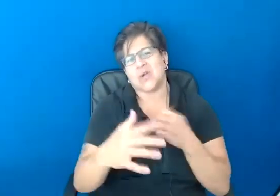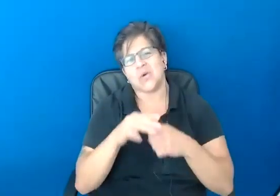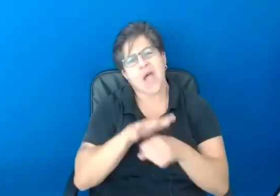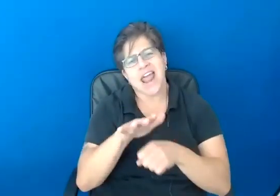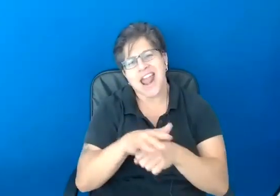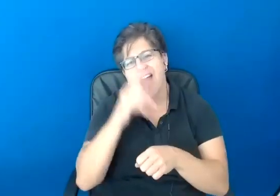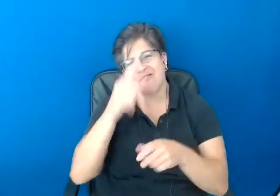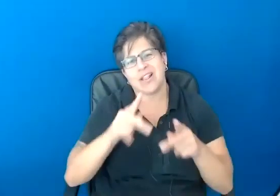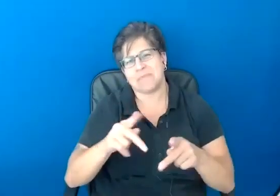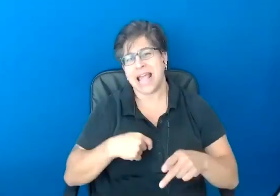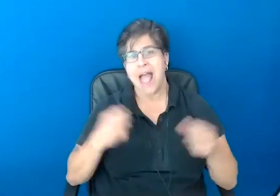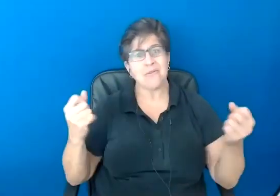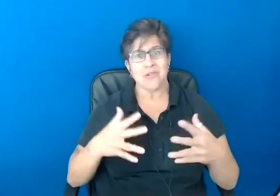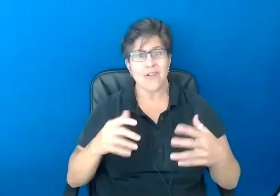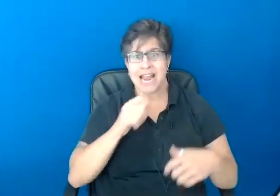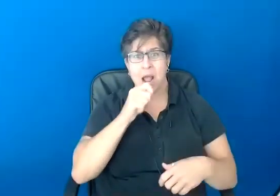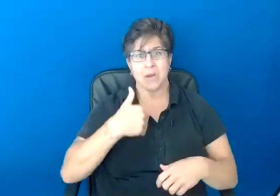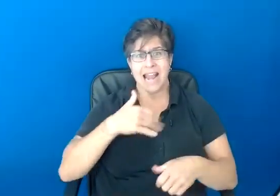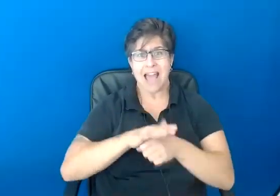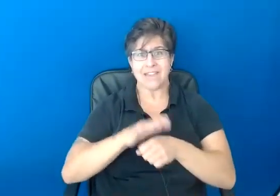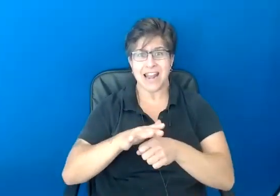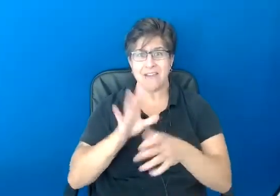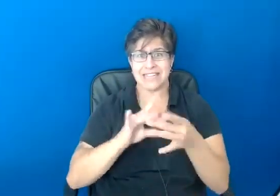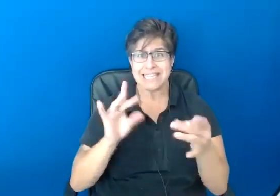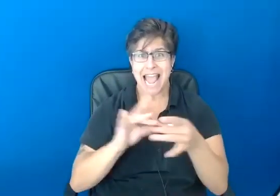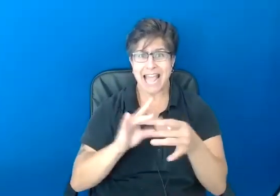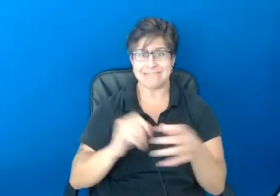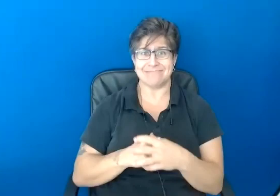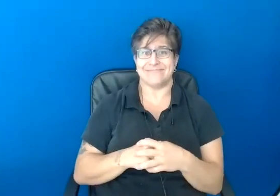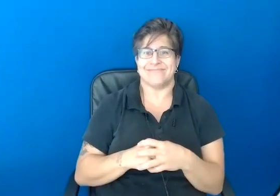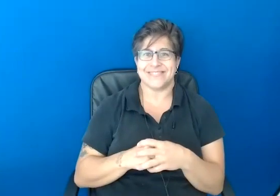but those are the 4 primary ideas. Goodbye. Thank you. On sponsorship